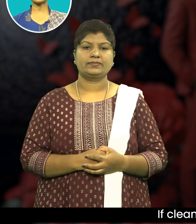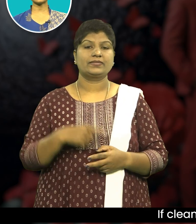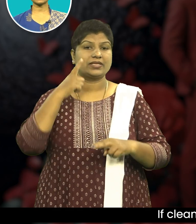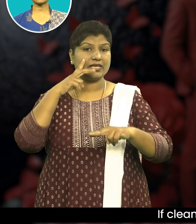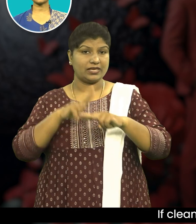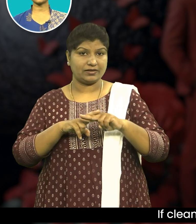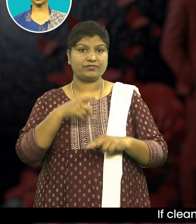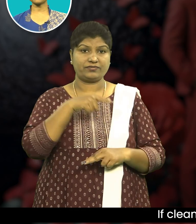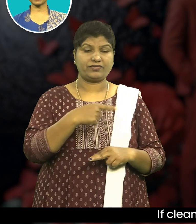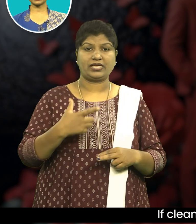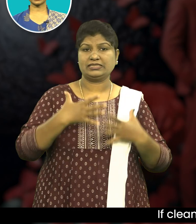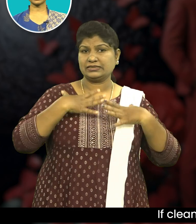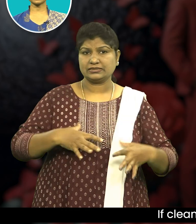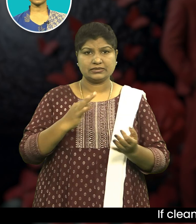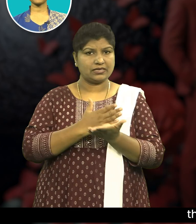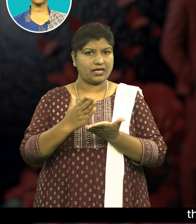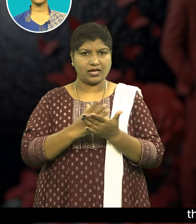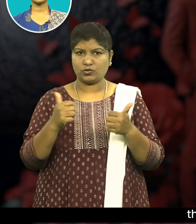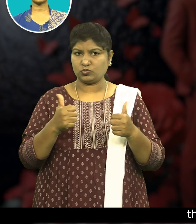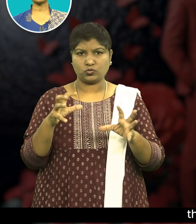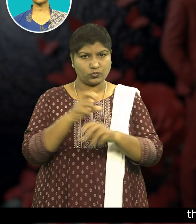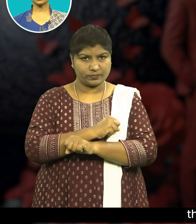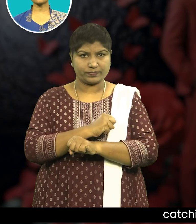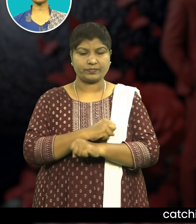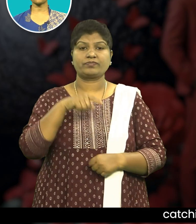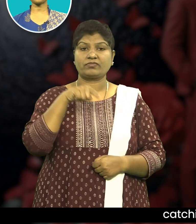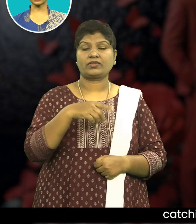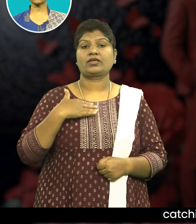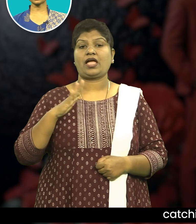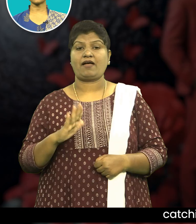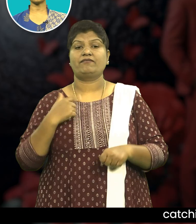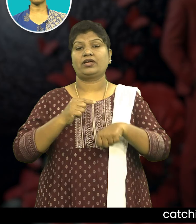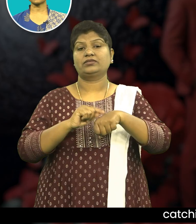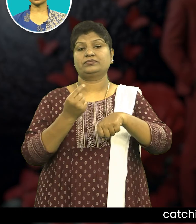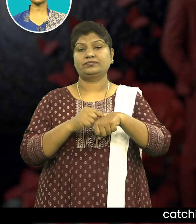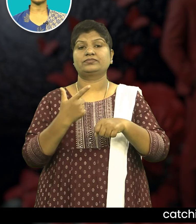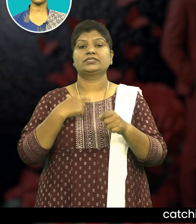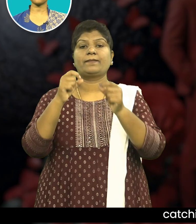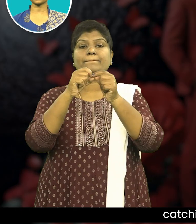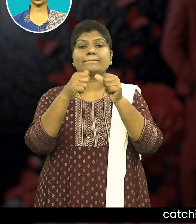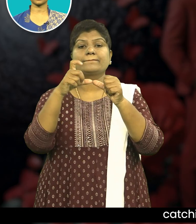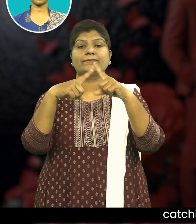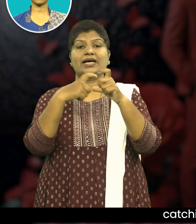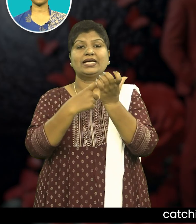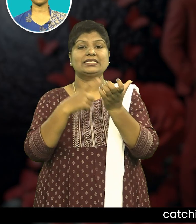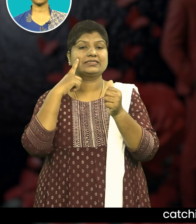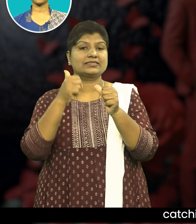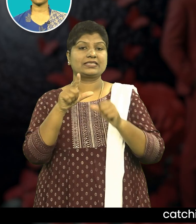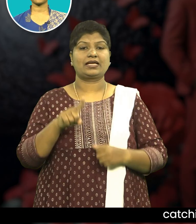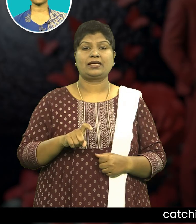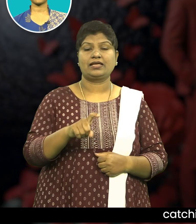If cleanliness is not maintained, there are chances of catching a bacterial infection.